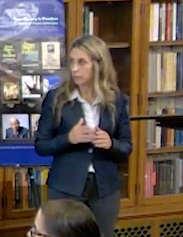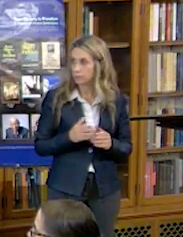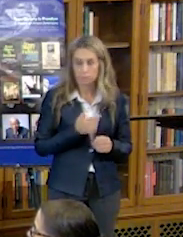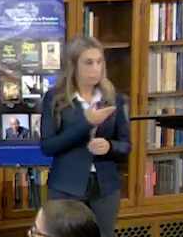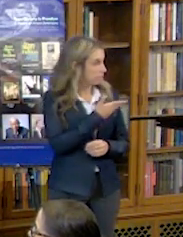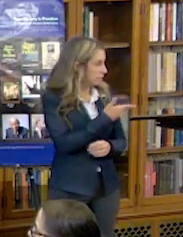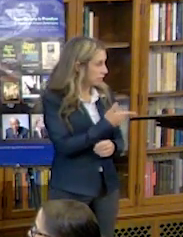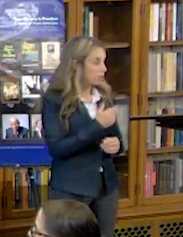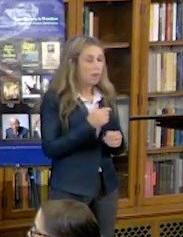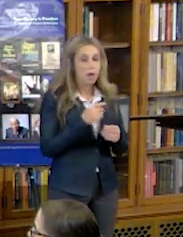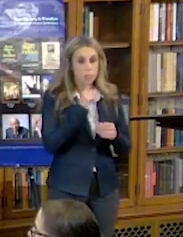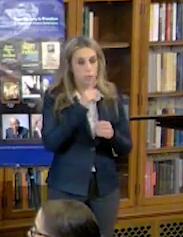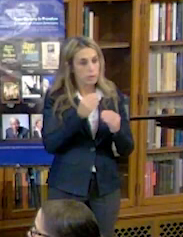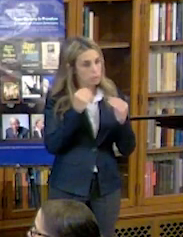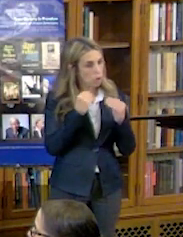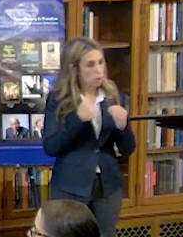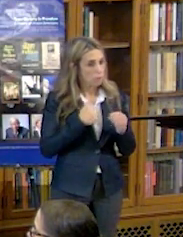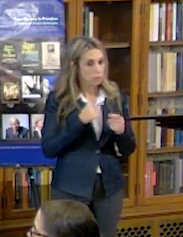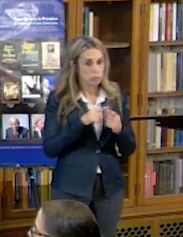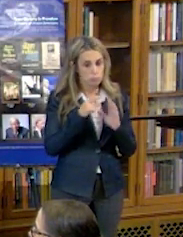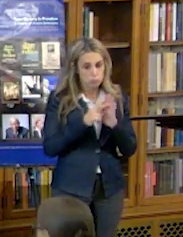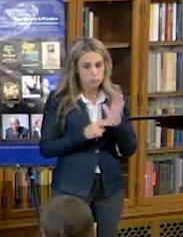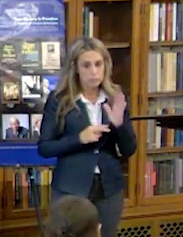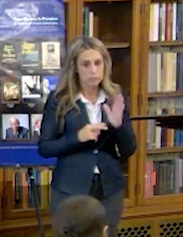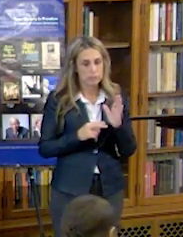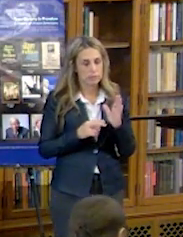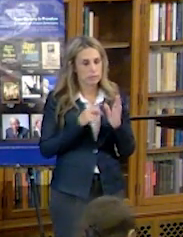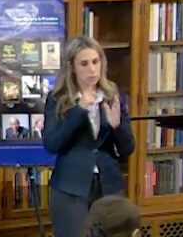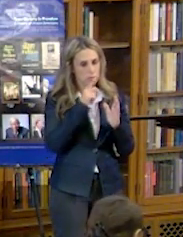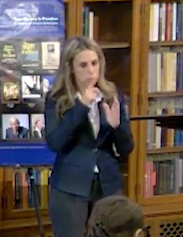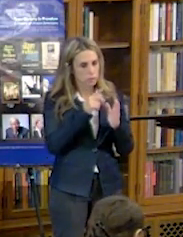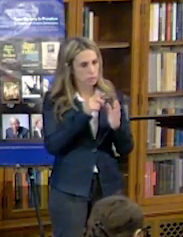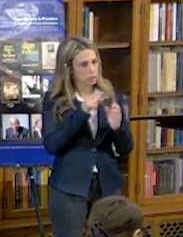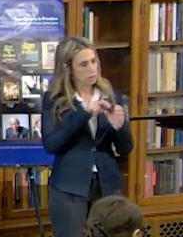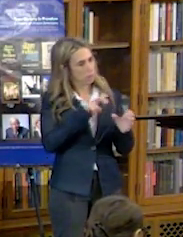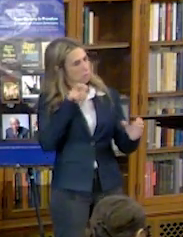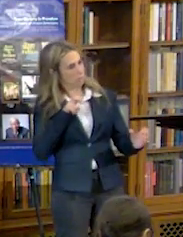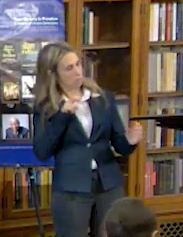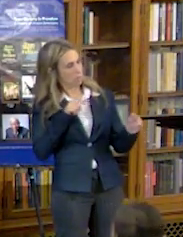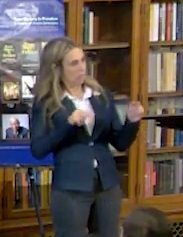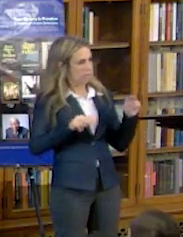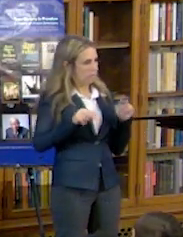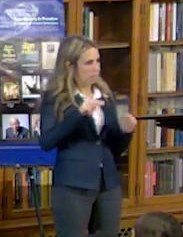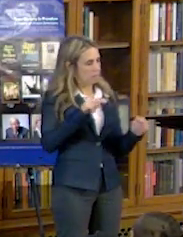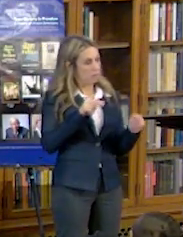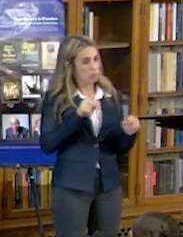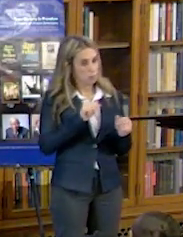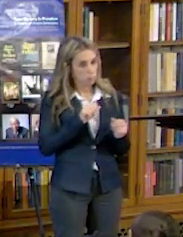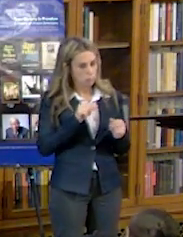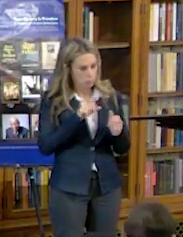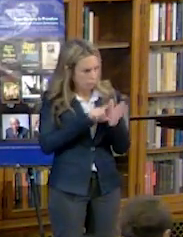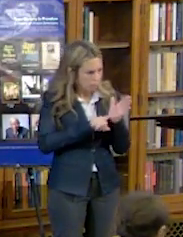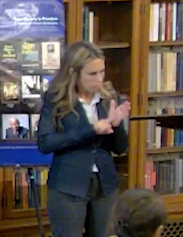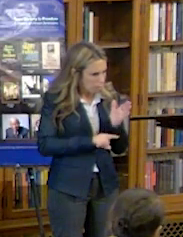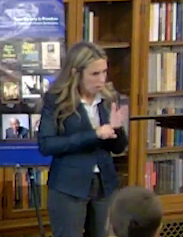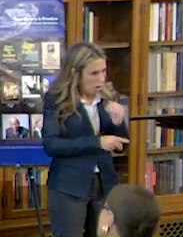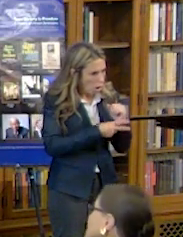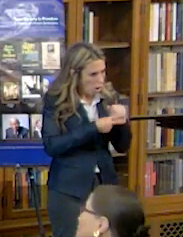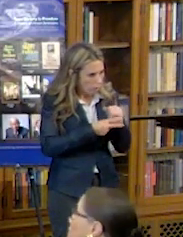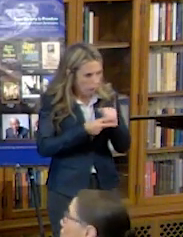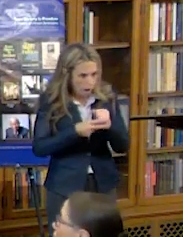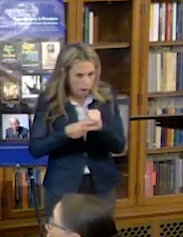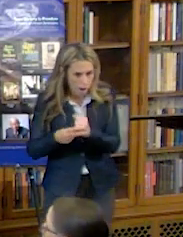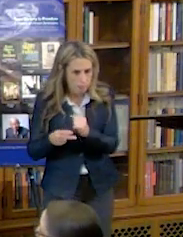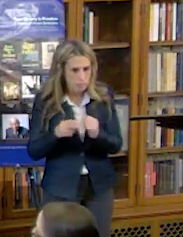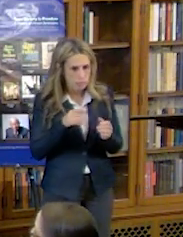glimp have really taught me to read against the grain to approach archives and docu and records that seem